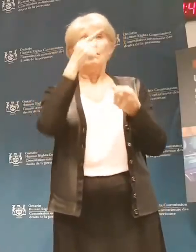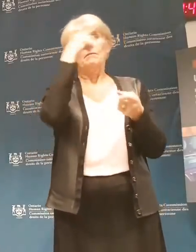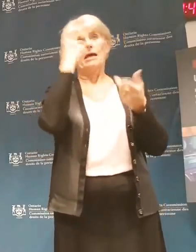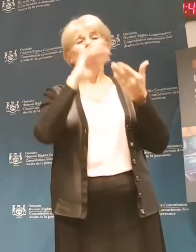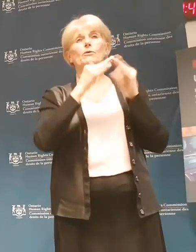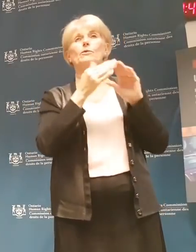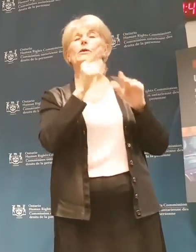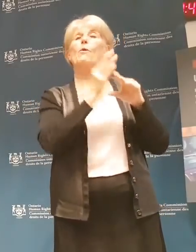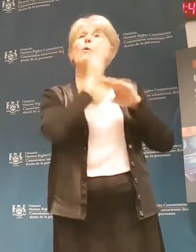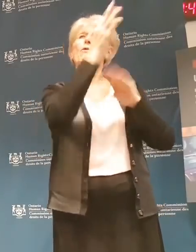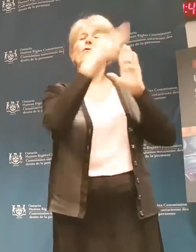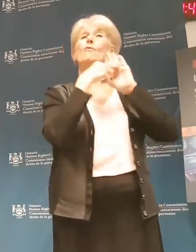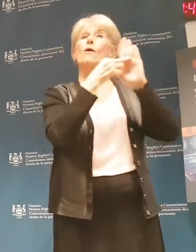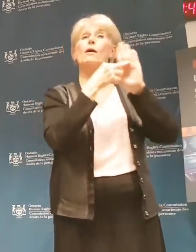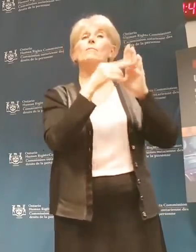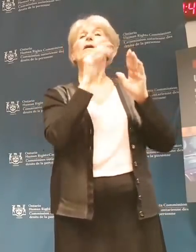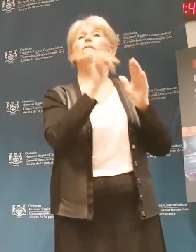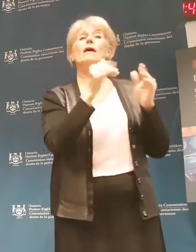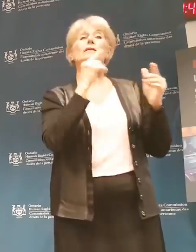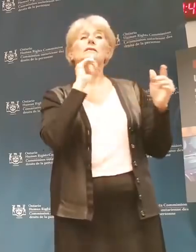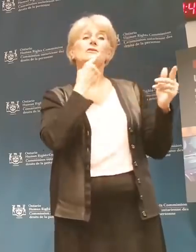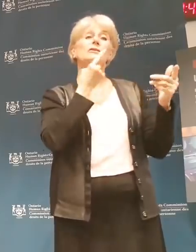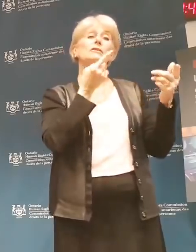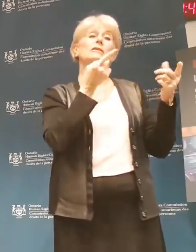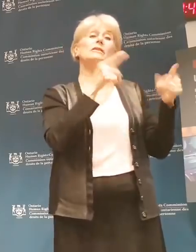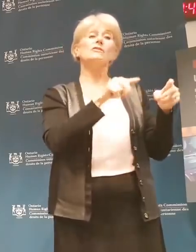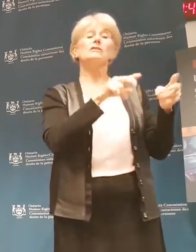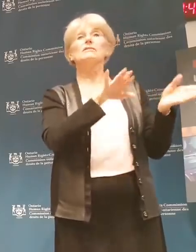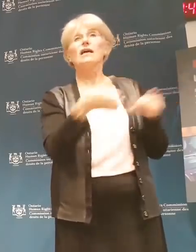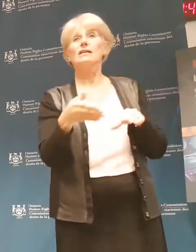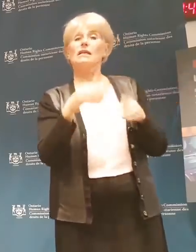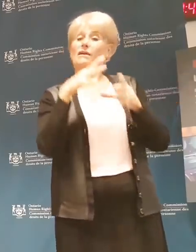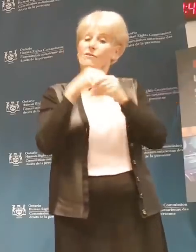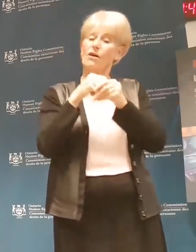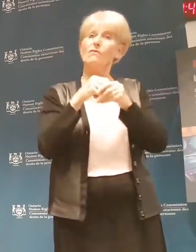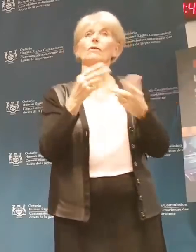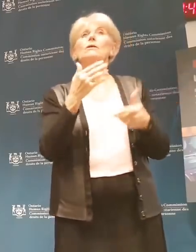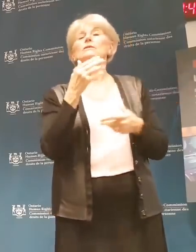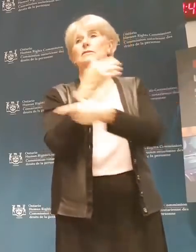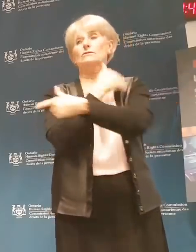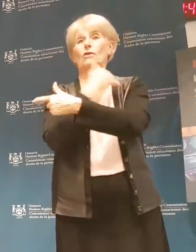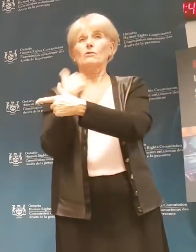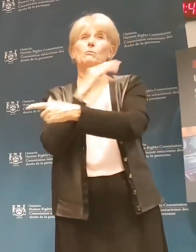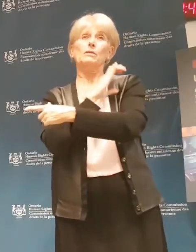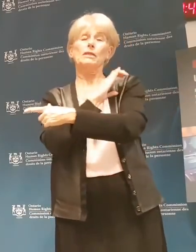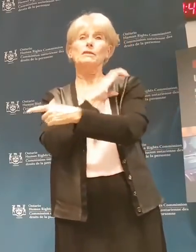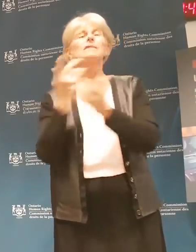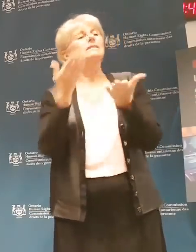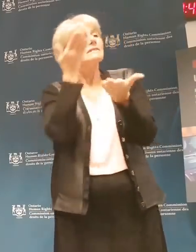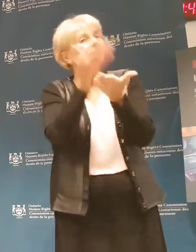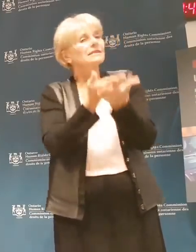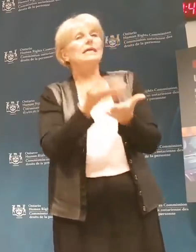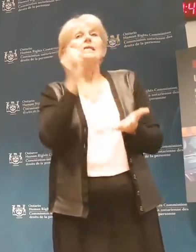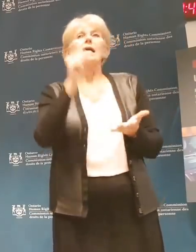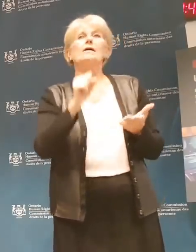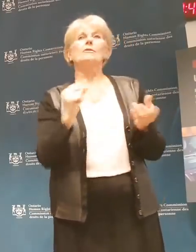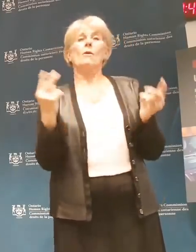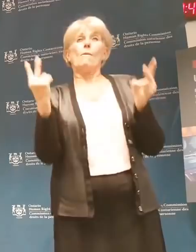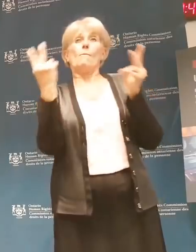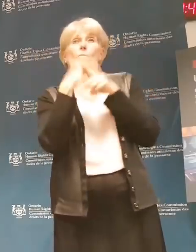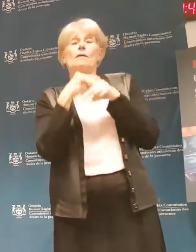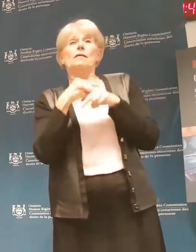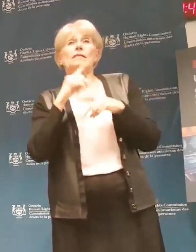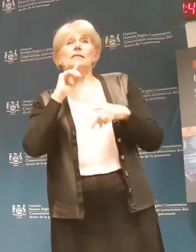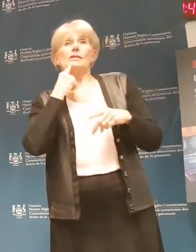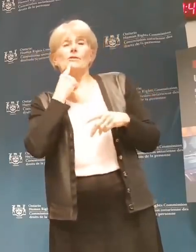that are overrepresented in incidences of serious injury and deadly force involving the Toronto police demonstrates that the more serious the police